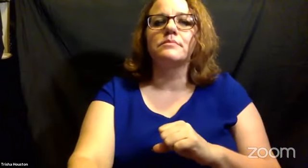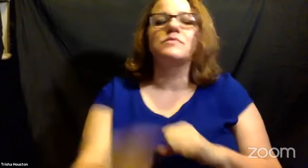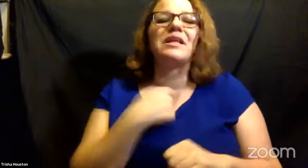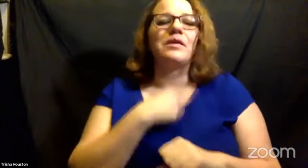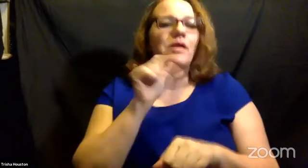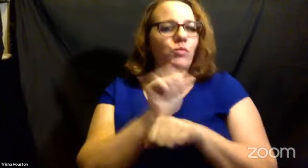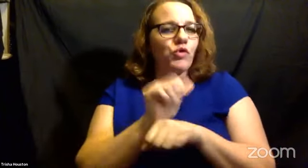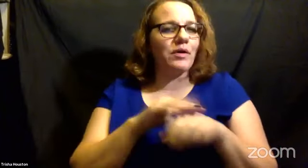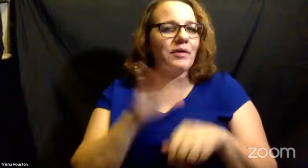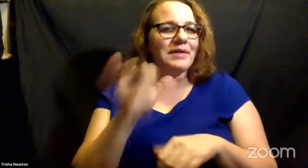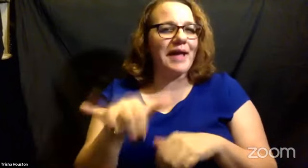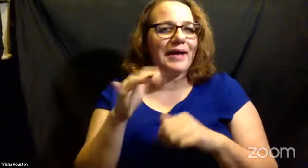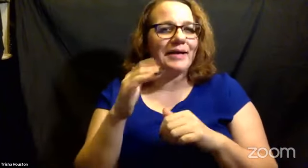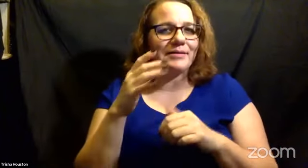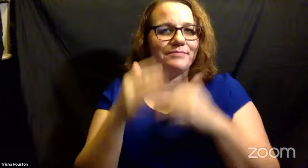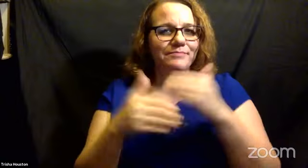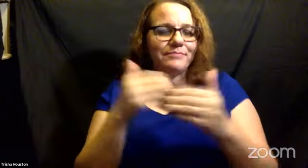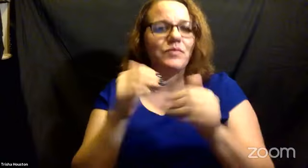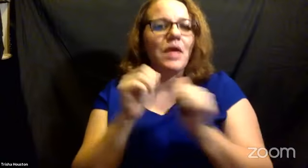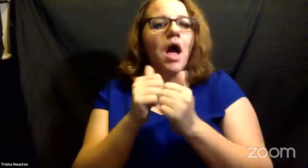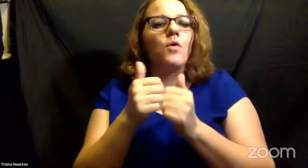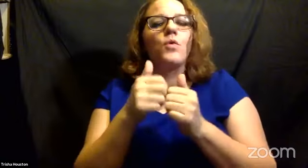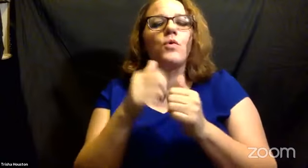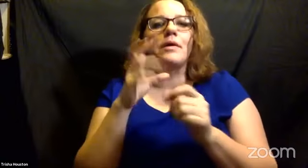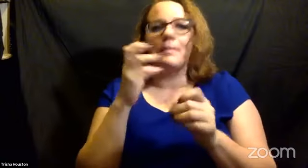okay, and I'll make note to work on that later.